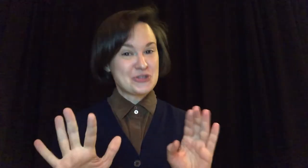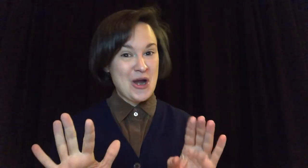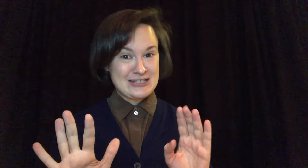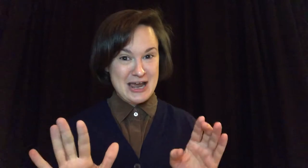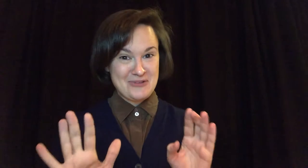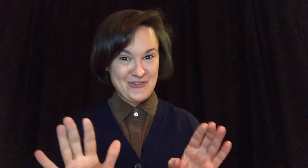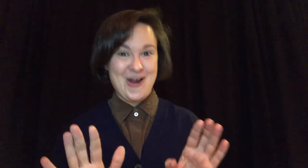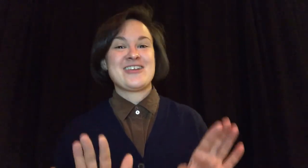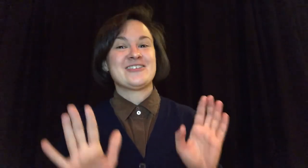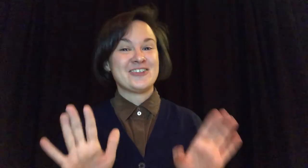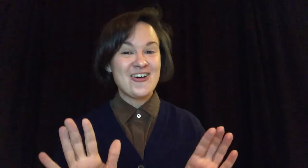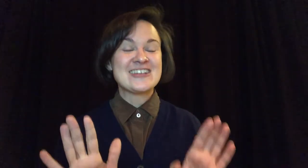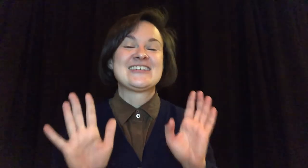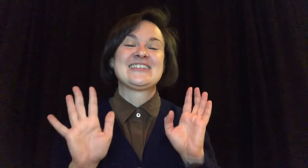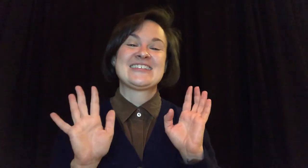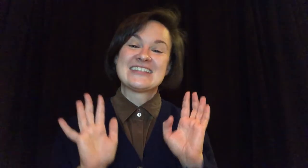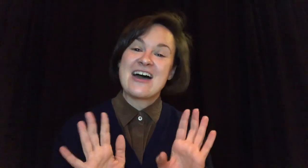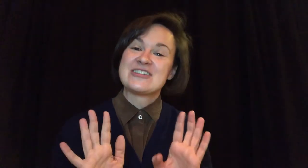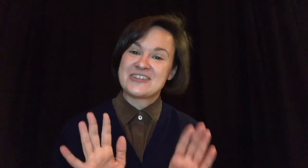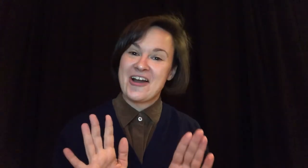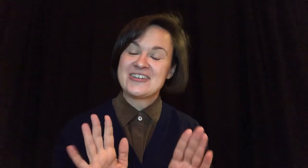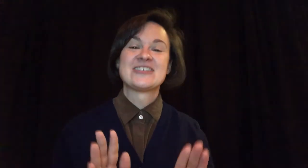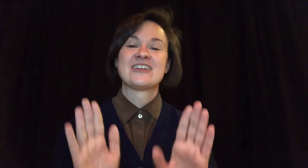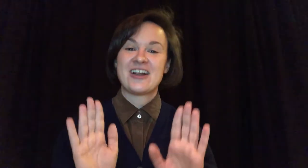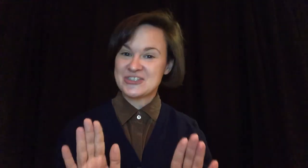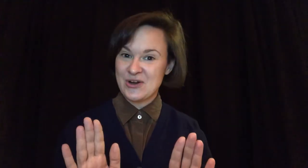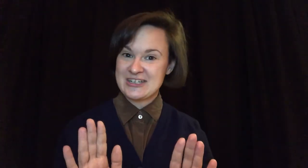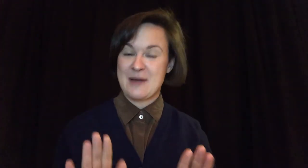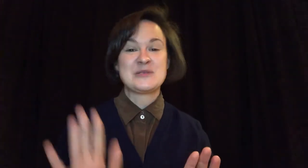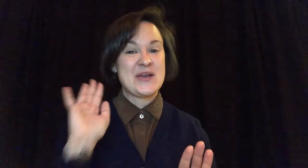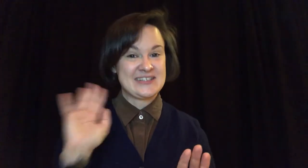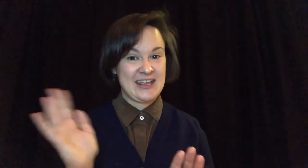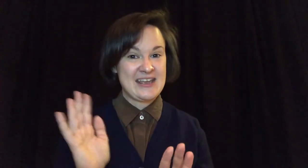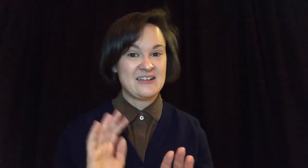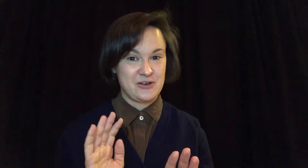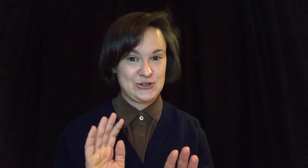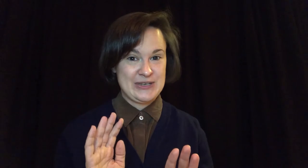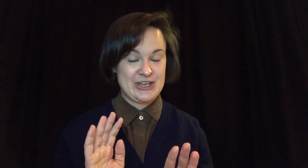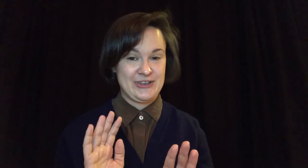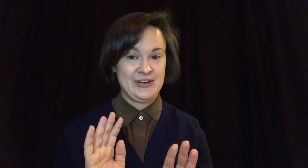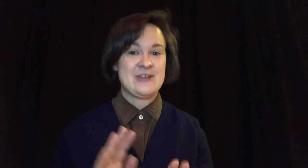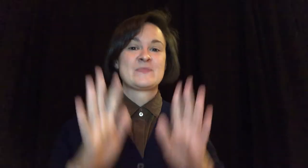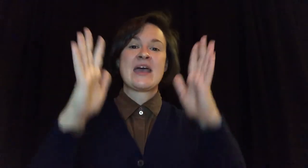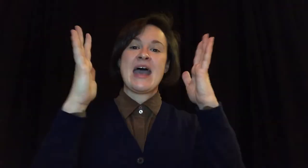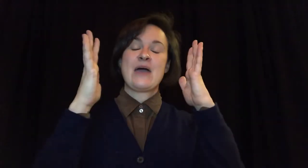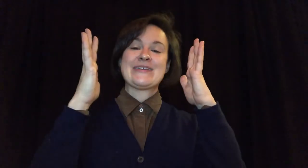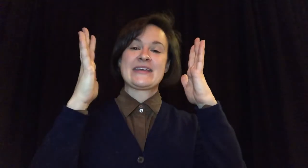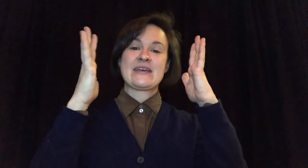story time before, you'll know that this is how we start our story times, by singing hello to each other. And we sing it with